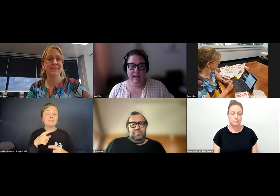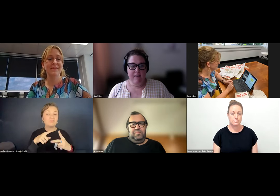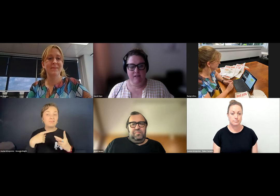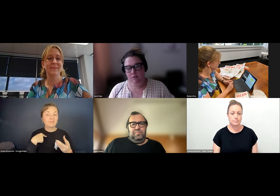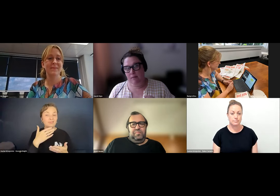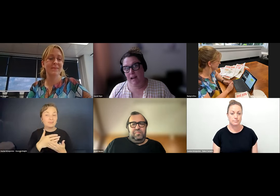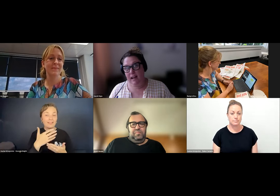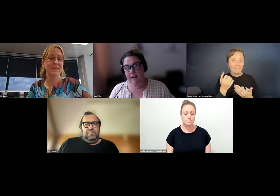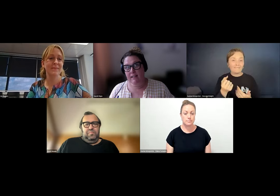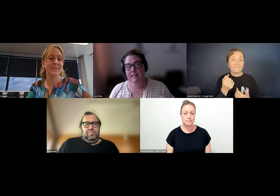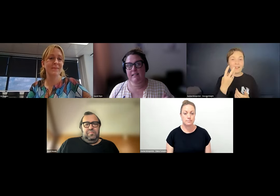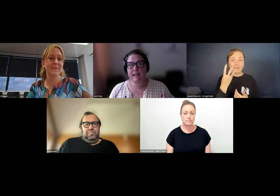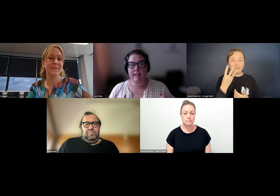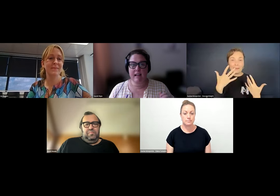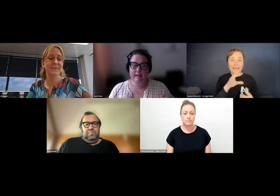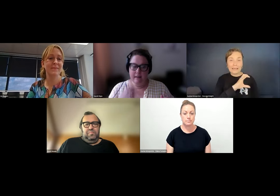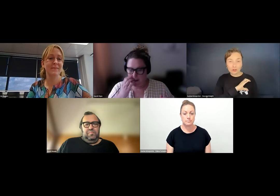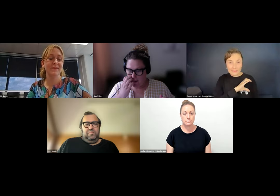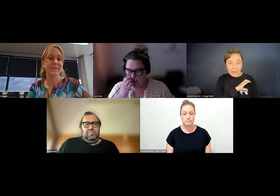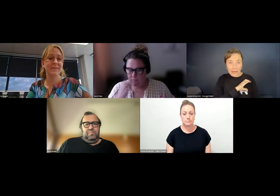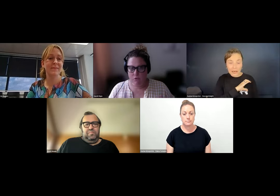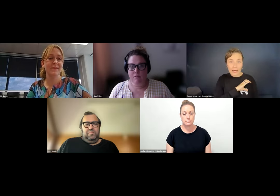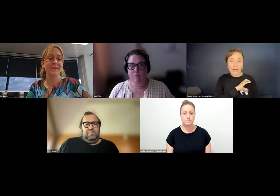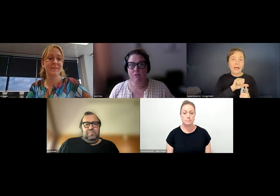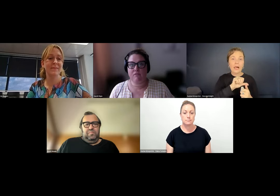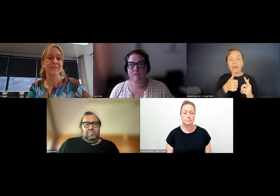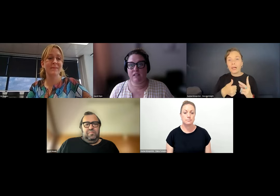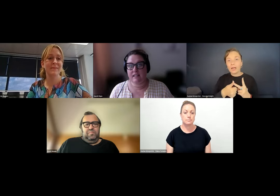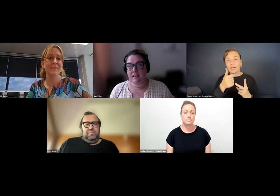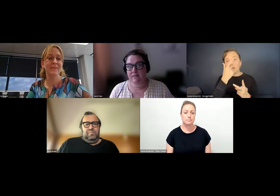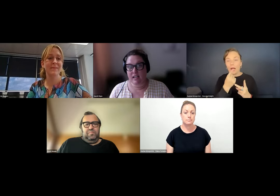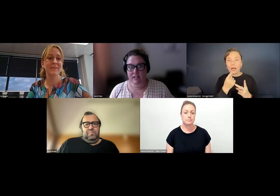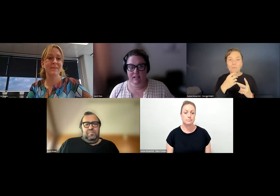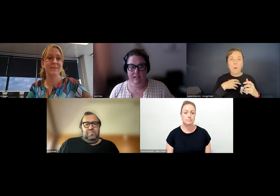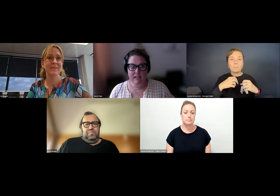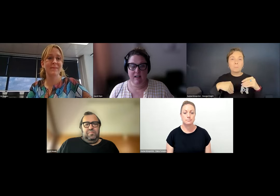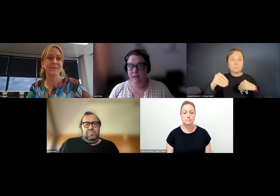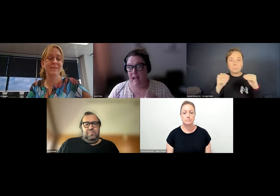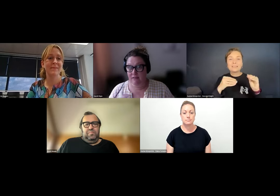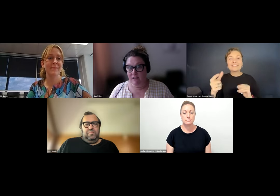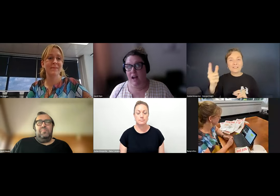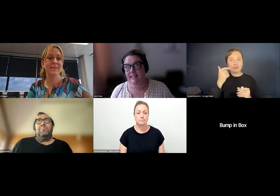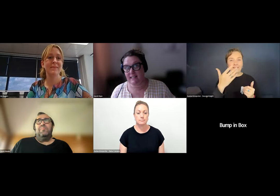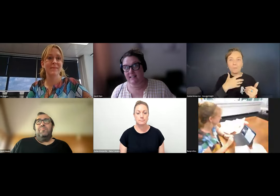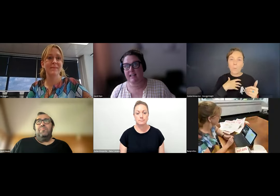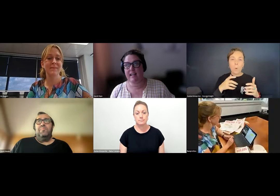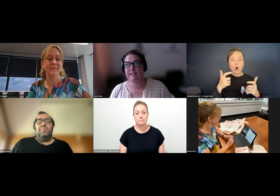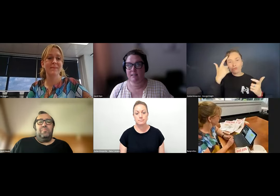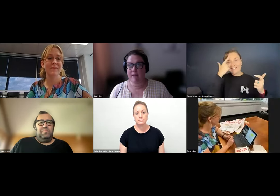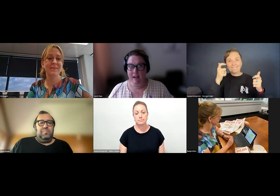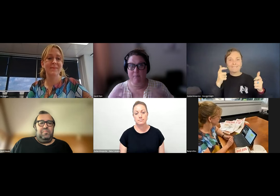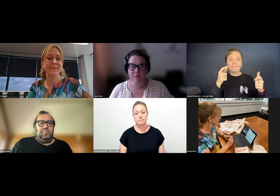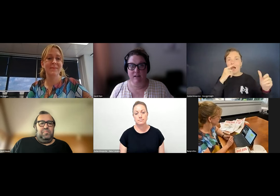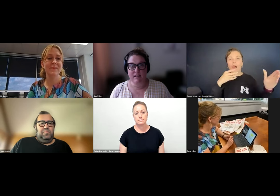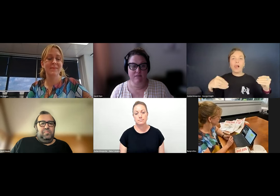having the three main characters and then room to move does give teachers that creative licence, I guess,